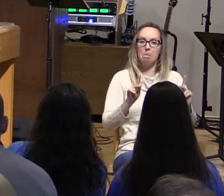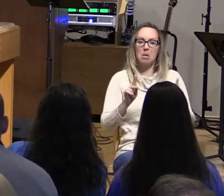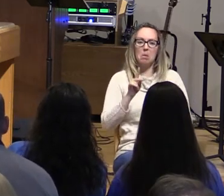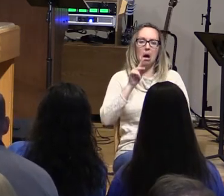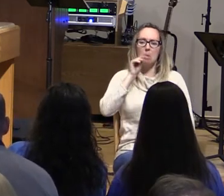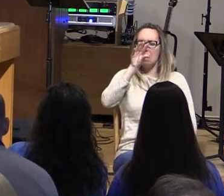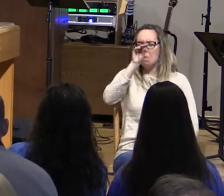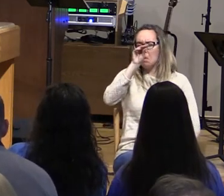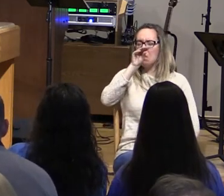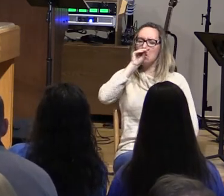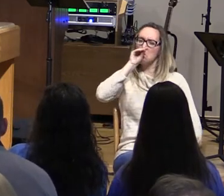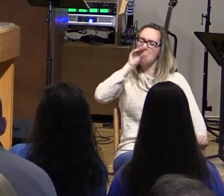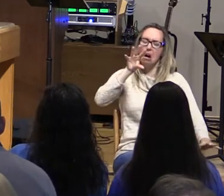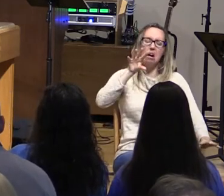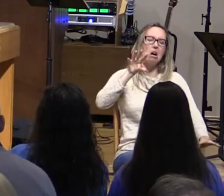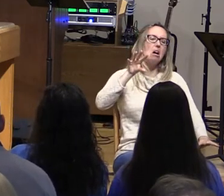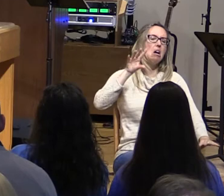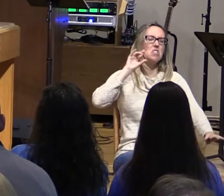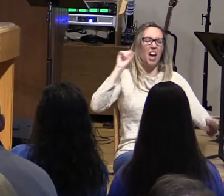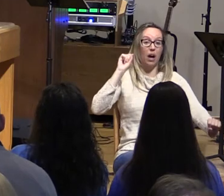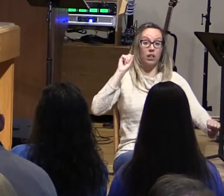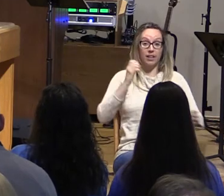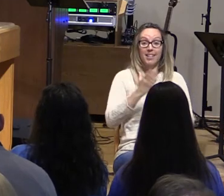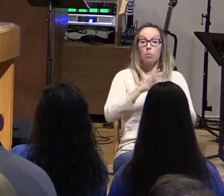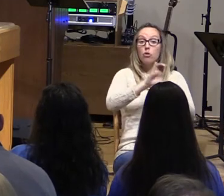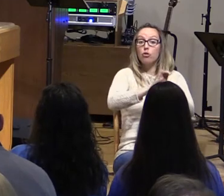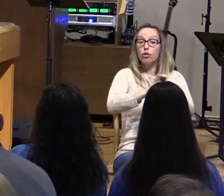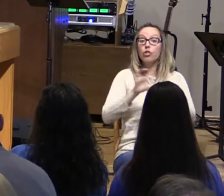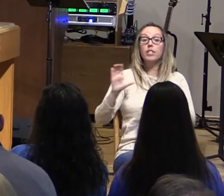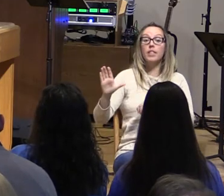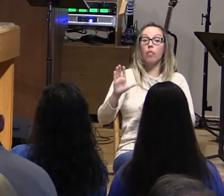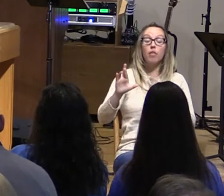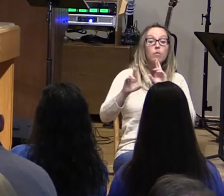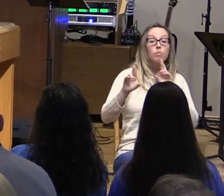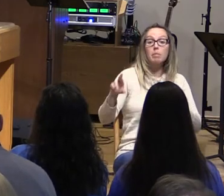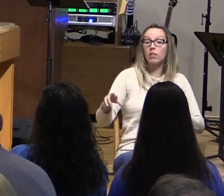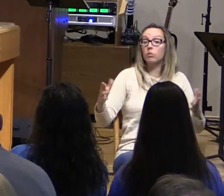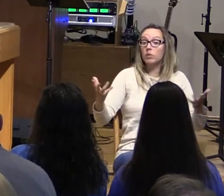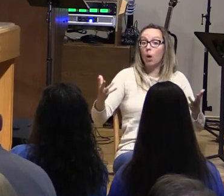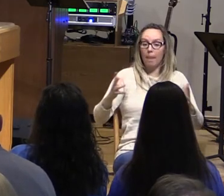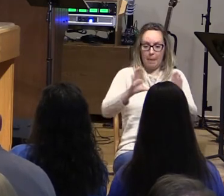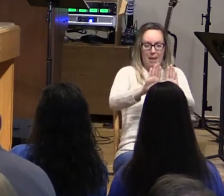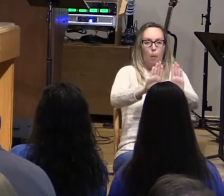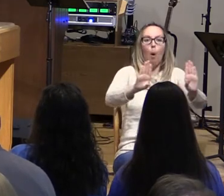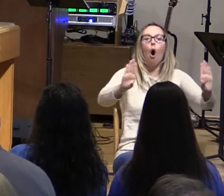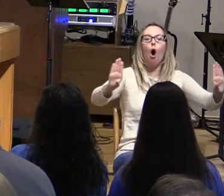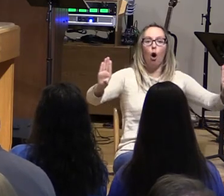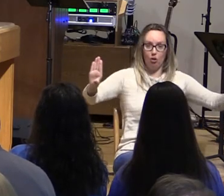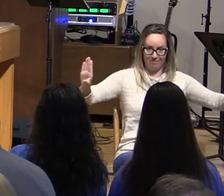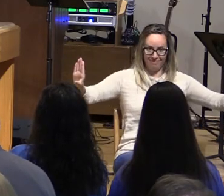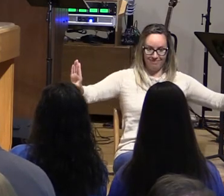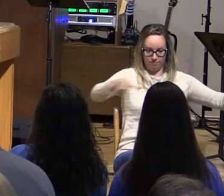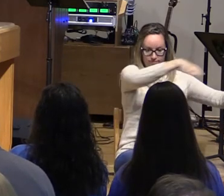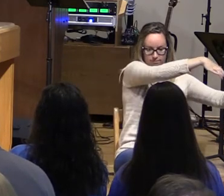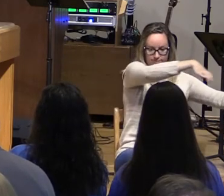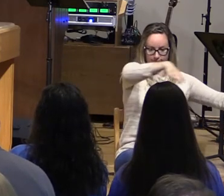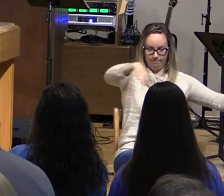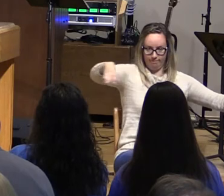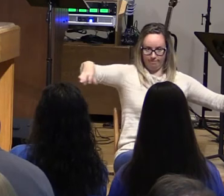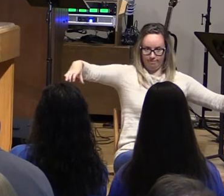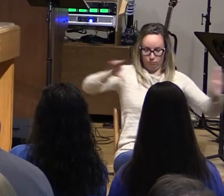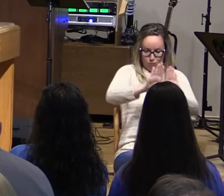megaphones shouting. And you know what some of the churches did? They went and they made a wall and they stood between.